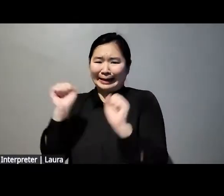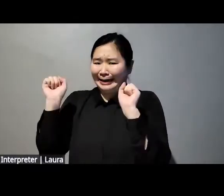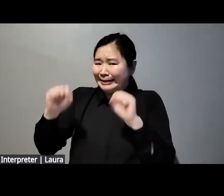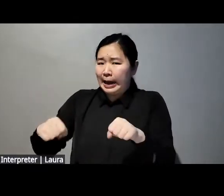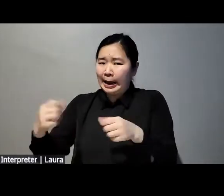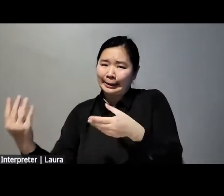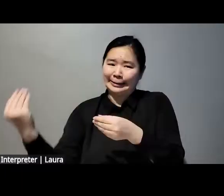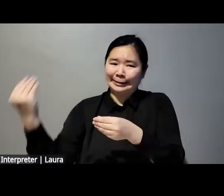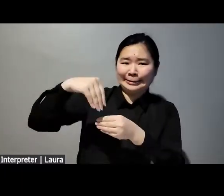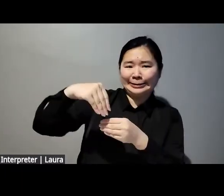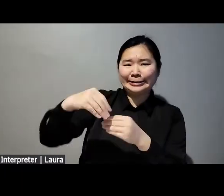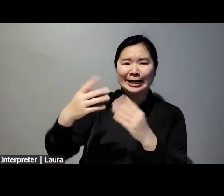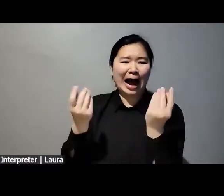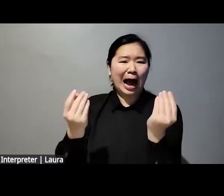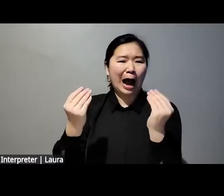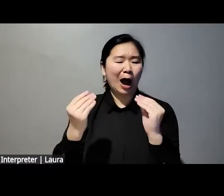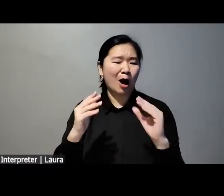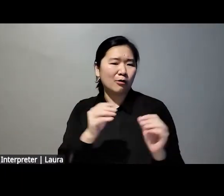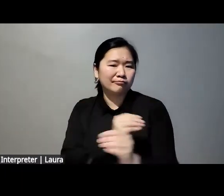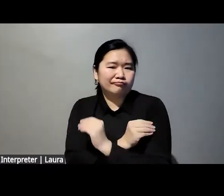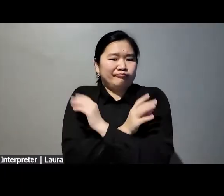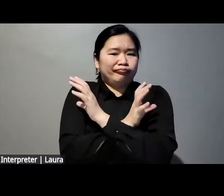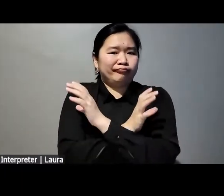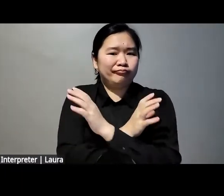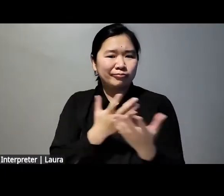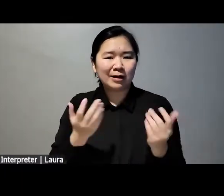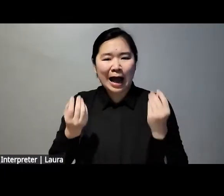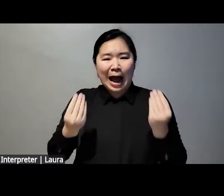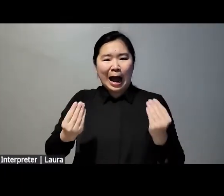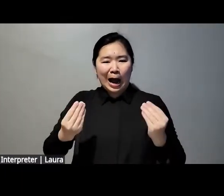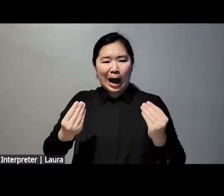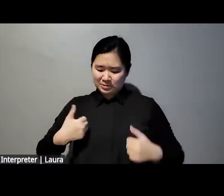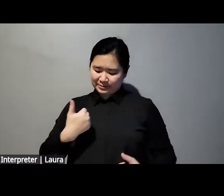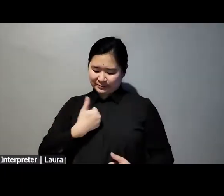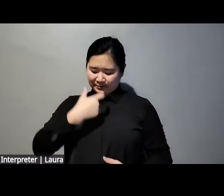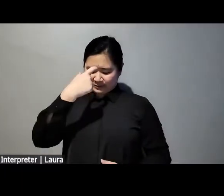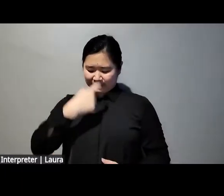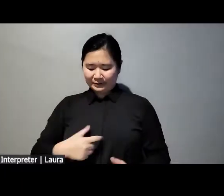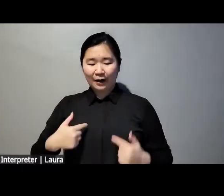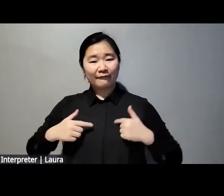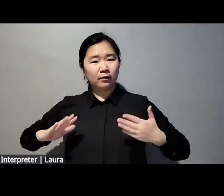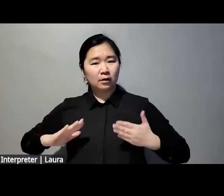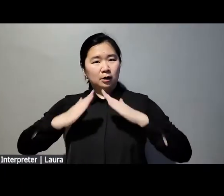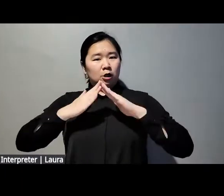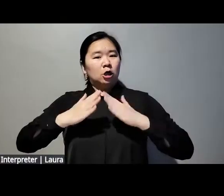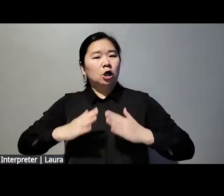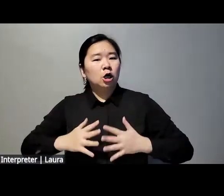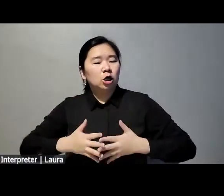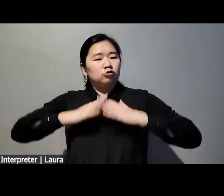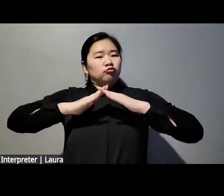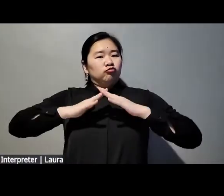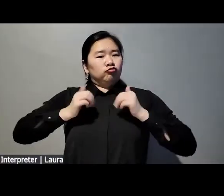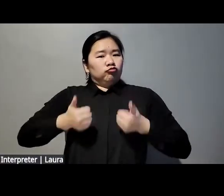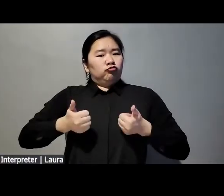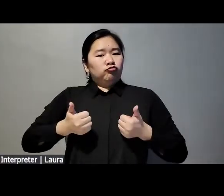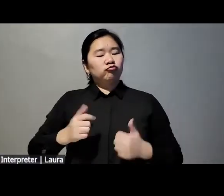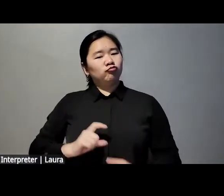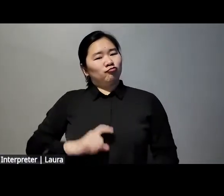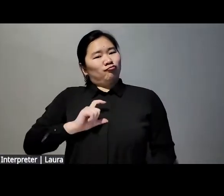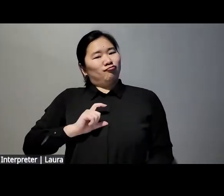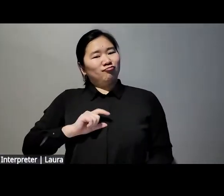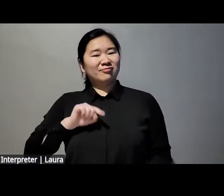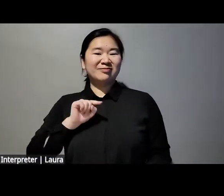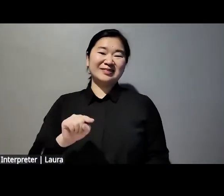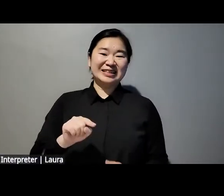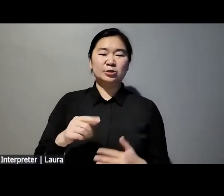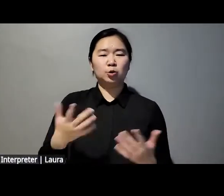Then thirdly, we have the stigma reduction at multiple levels and considered power. This approach targets